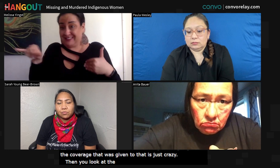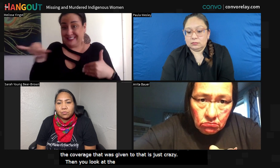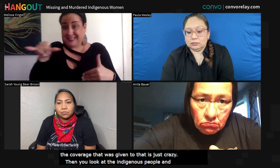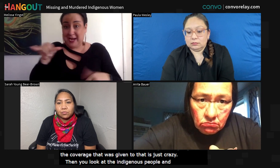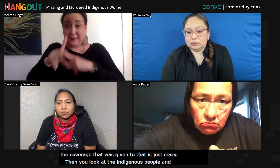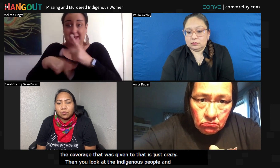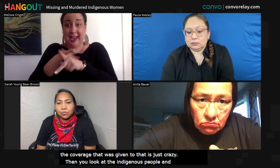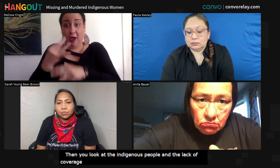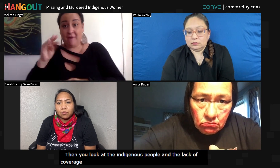wow,